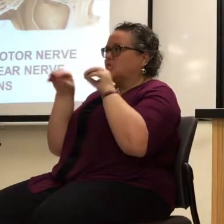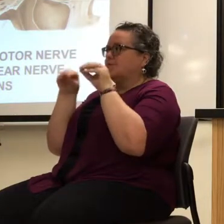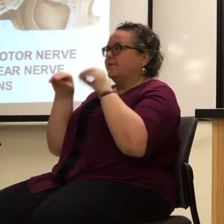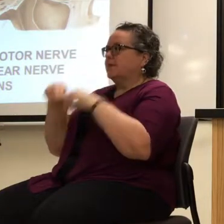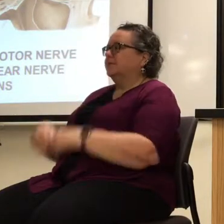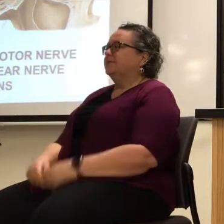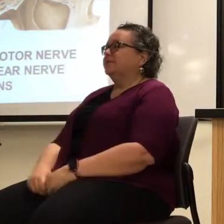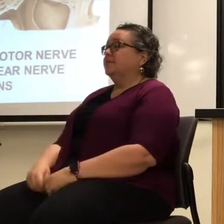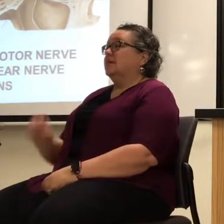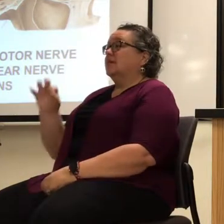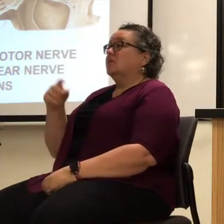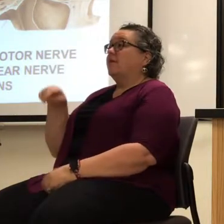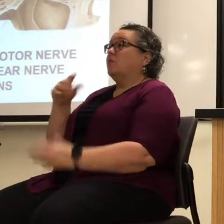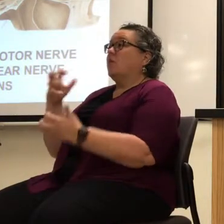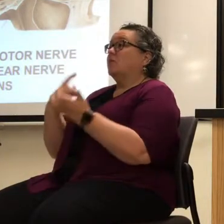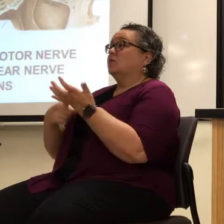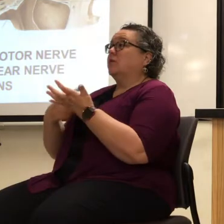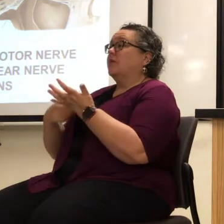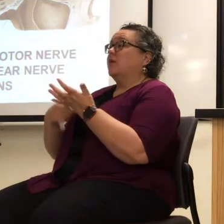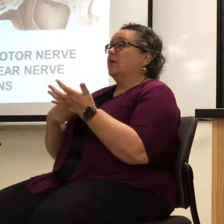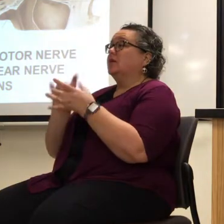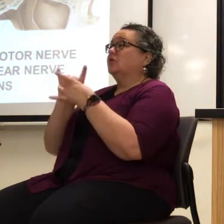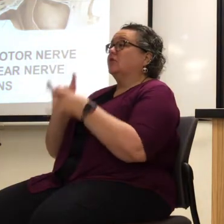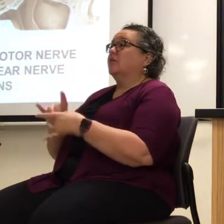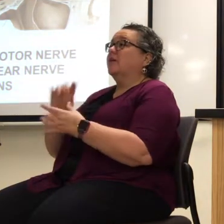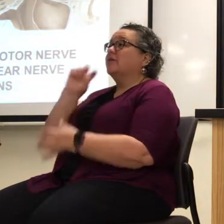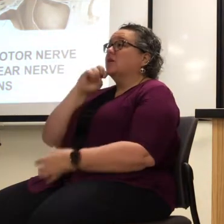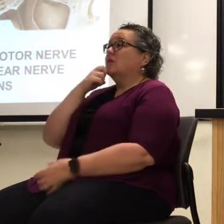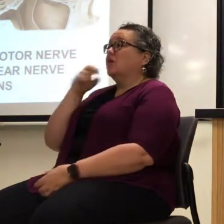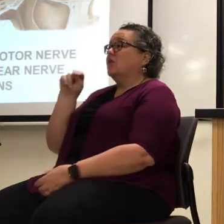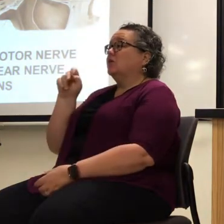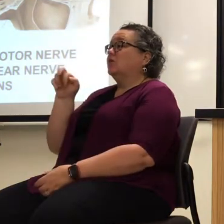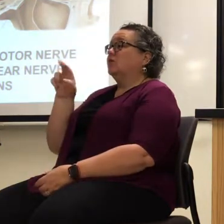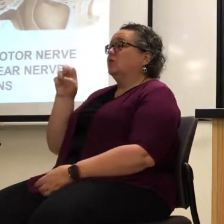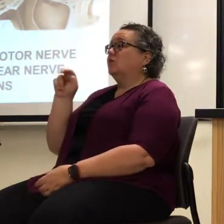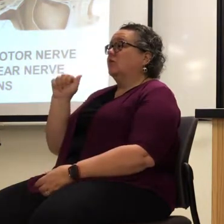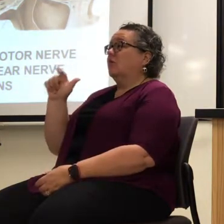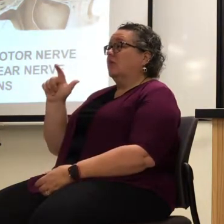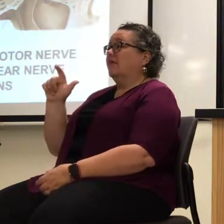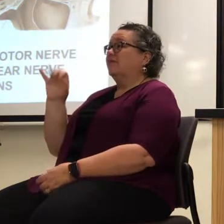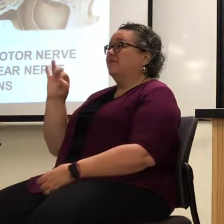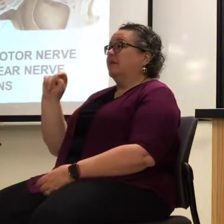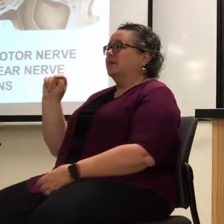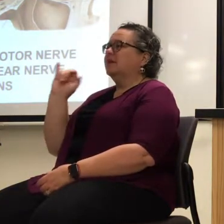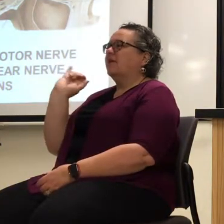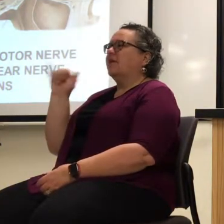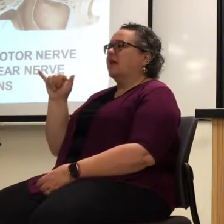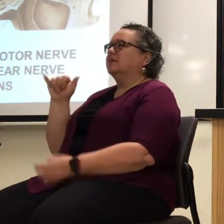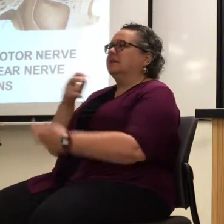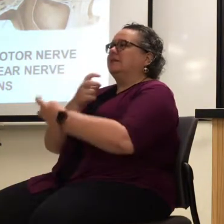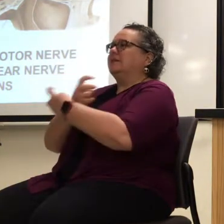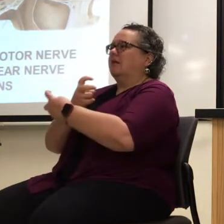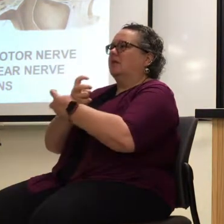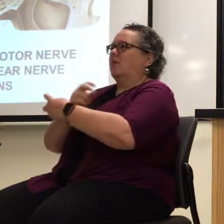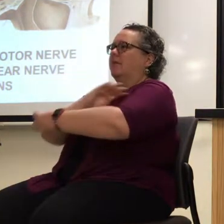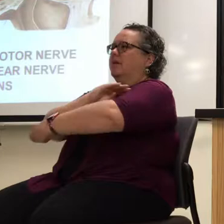So if you want to talk about it in terms of neural fit, is that somatic motor function, skeletal muscle, voluntary